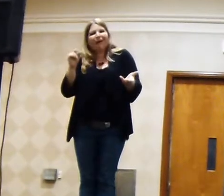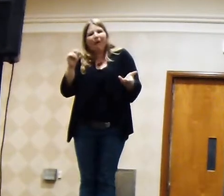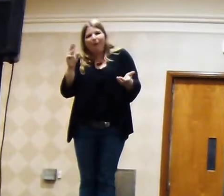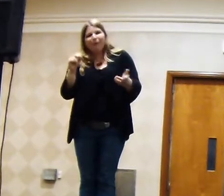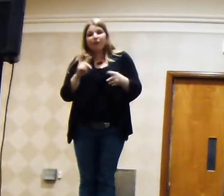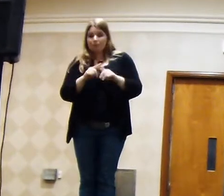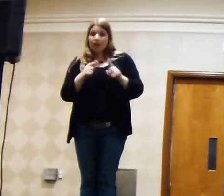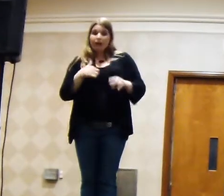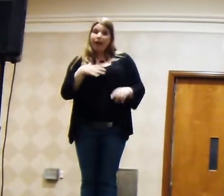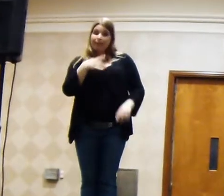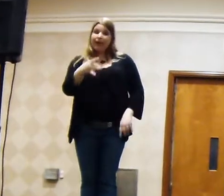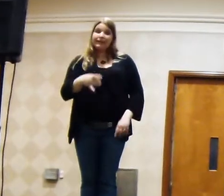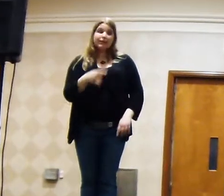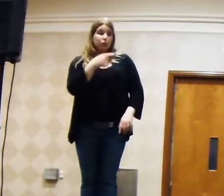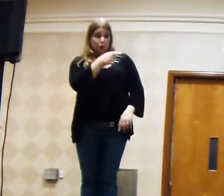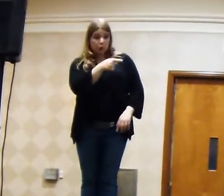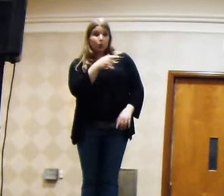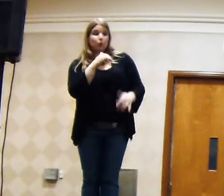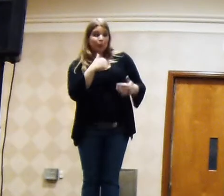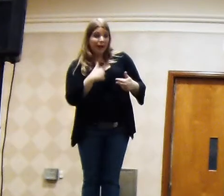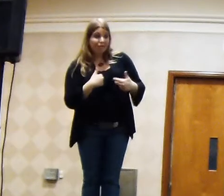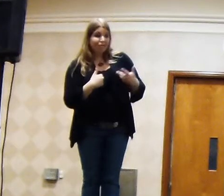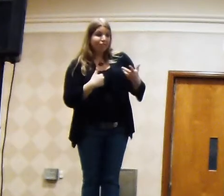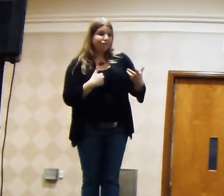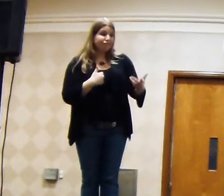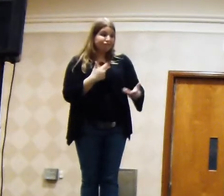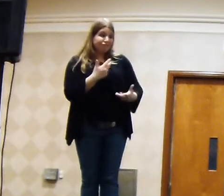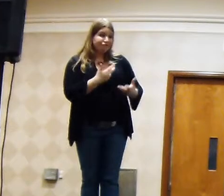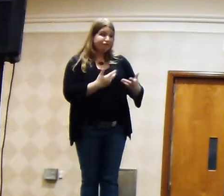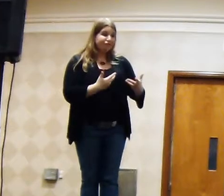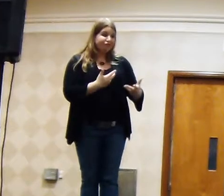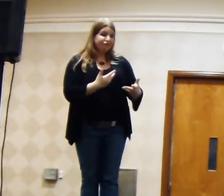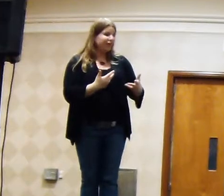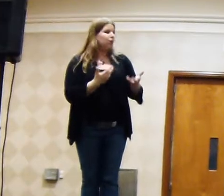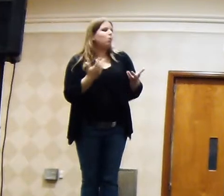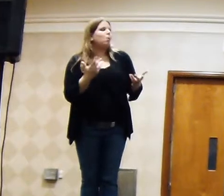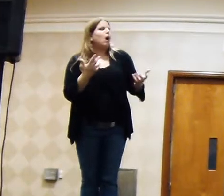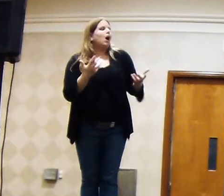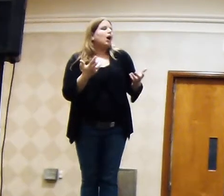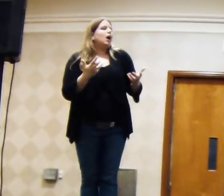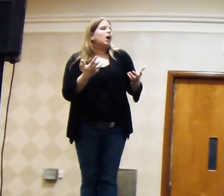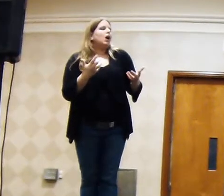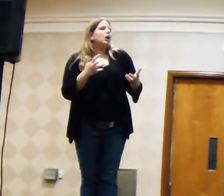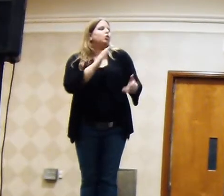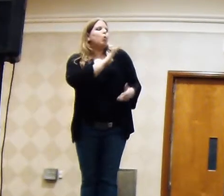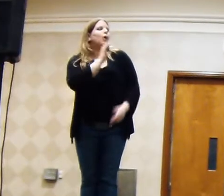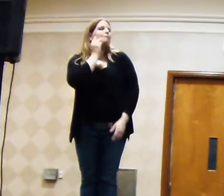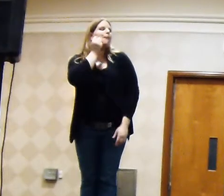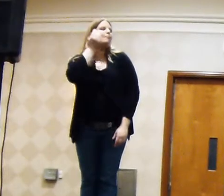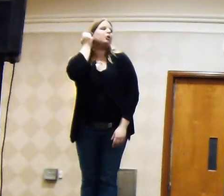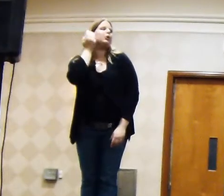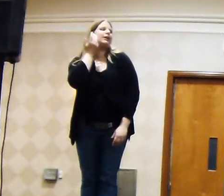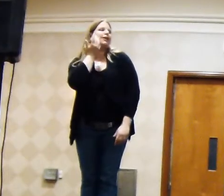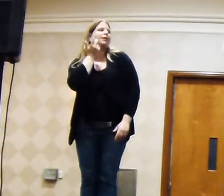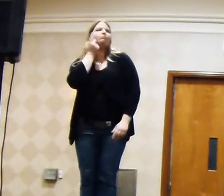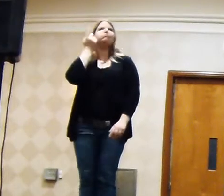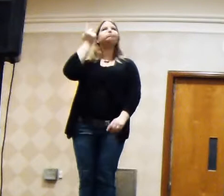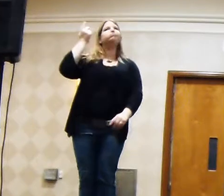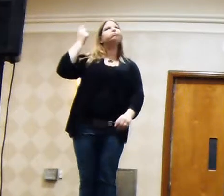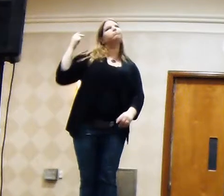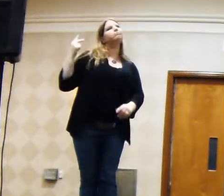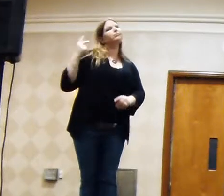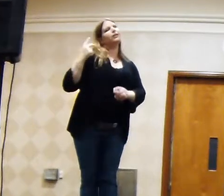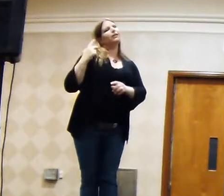I have a fondness for it. Do you still have, like, what is sort of the memory that springs to mind